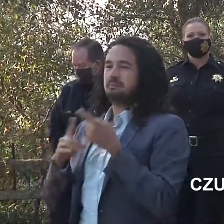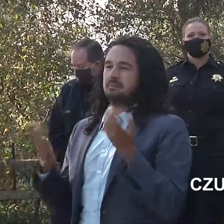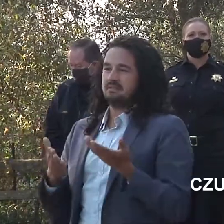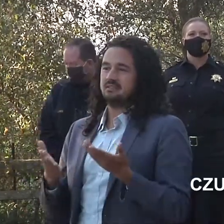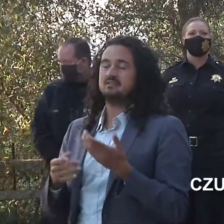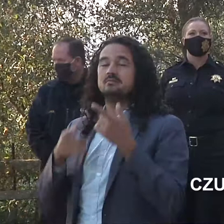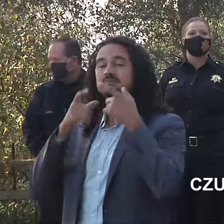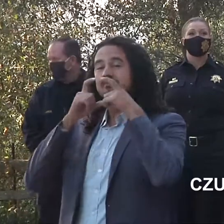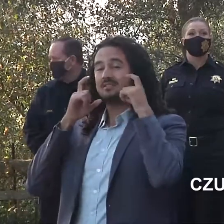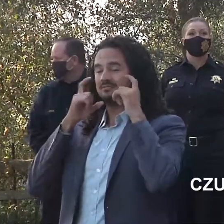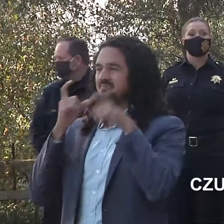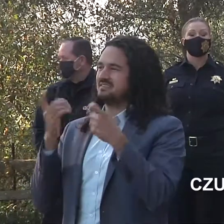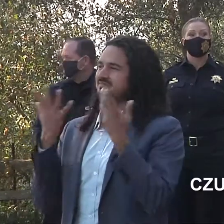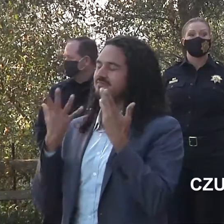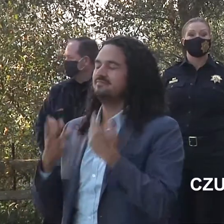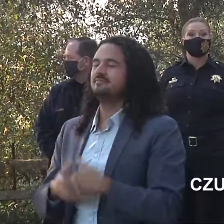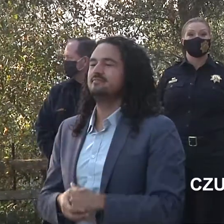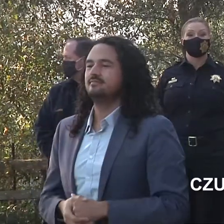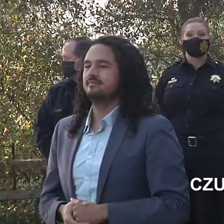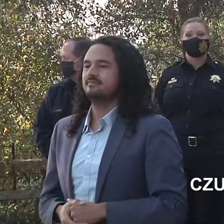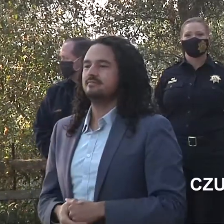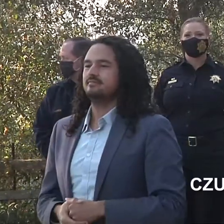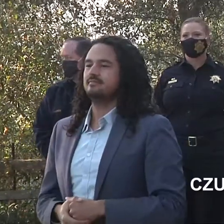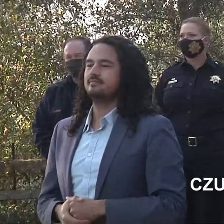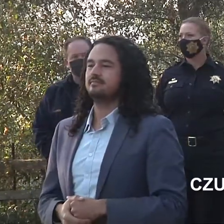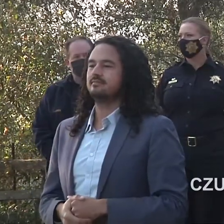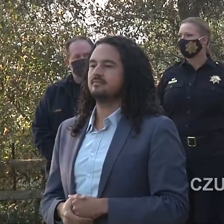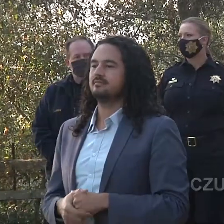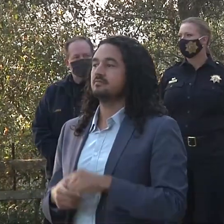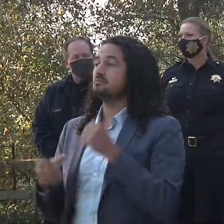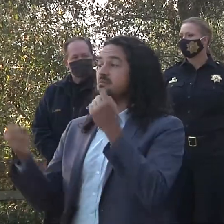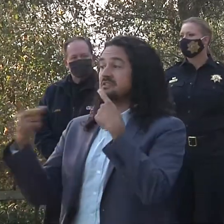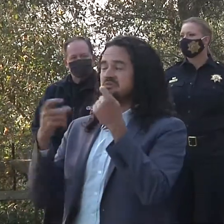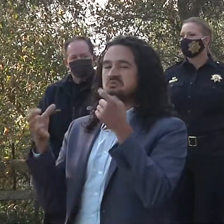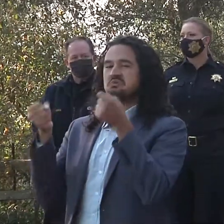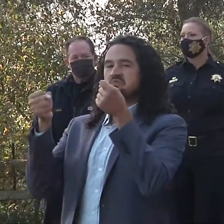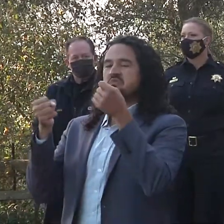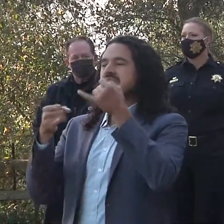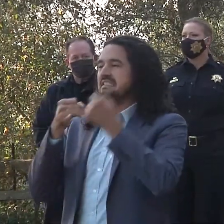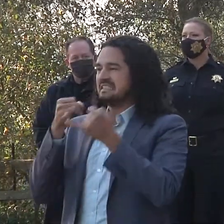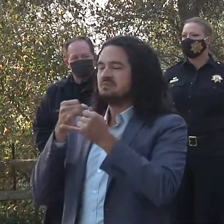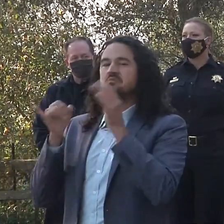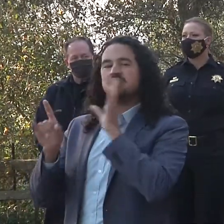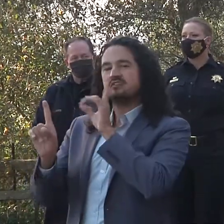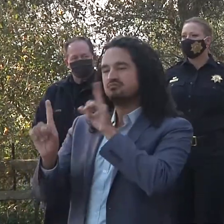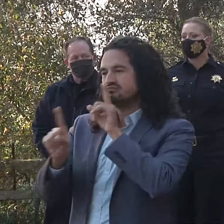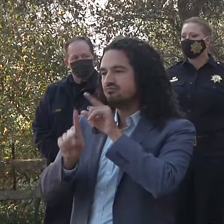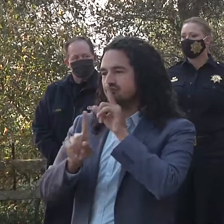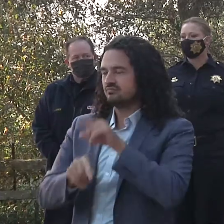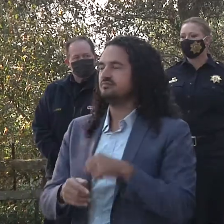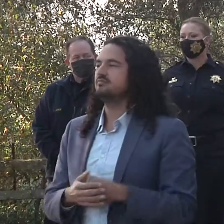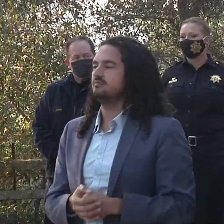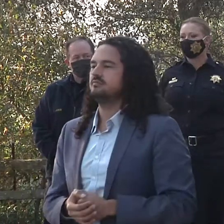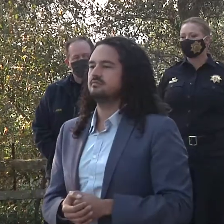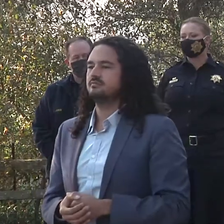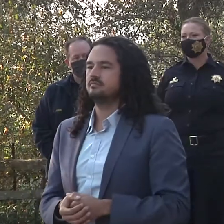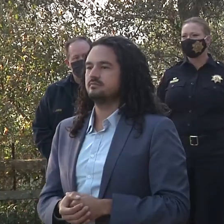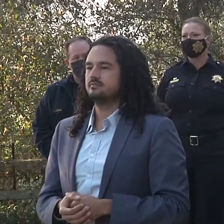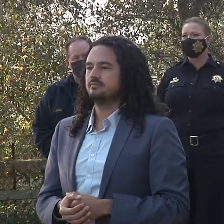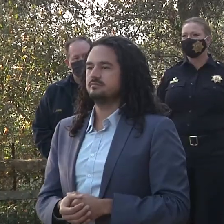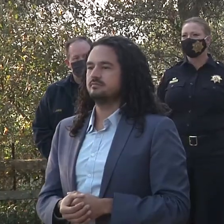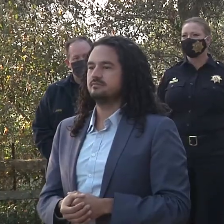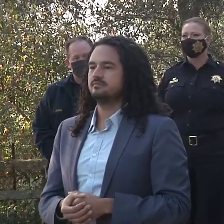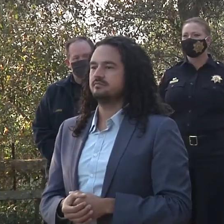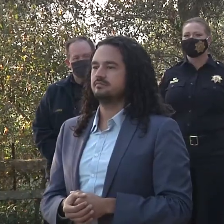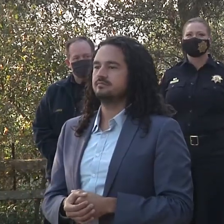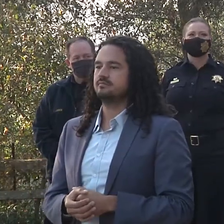masks at all times. We will have a moment at the end of this press conference to ask individual questions of the speakers who are up here. As always, just